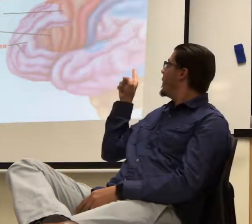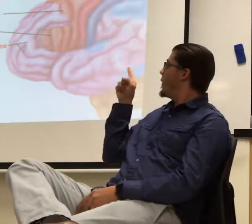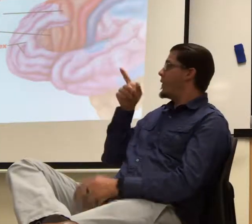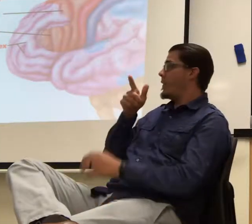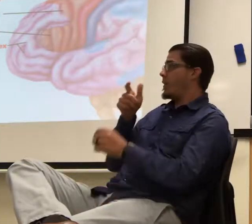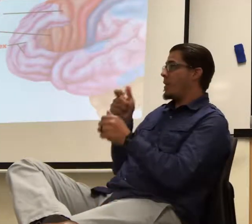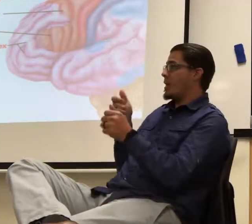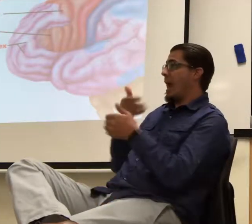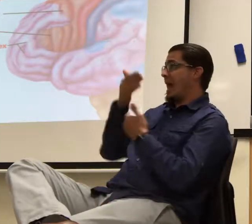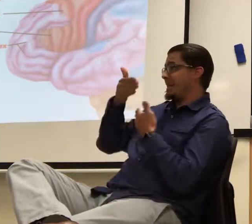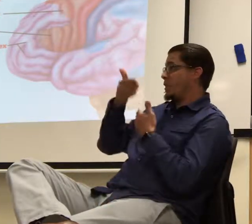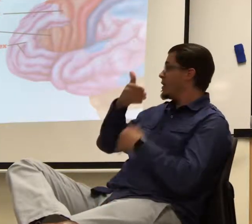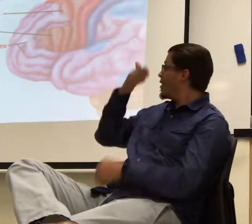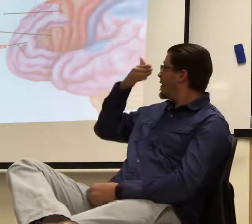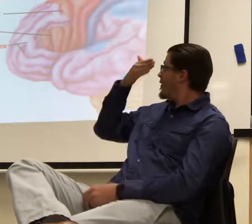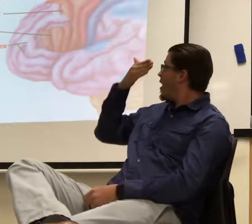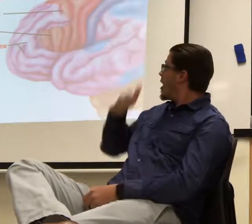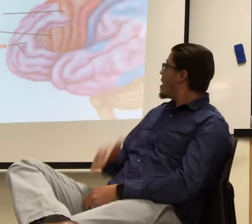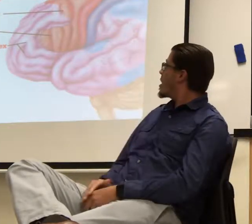motor cortex.